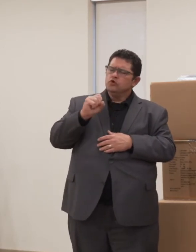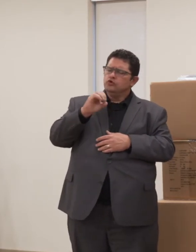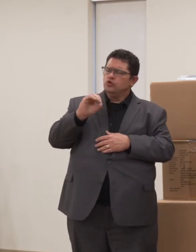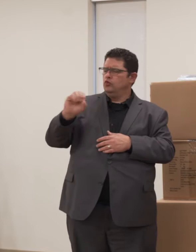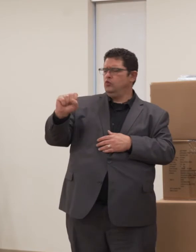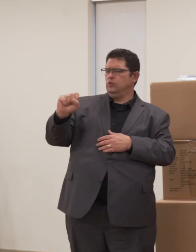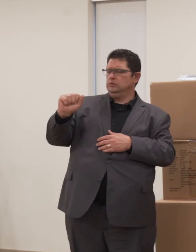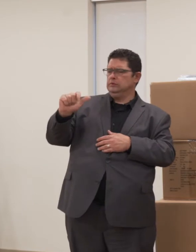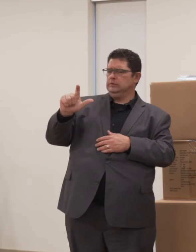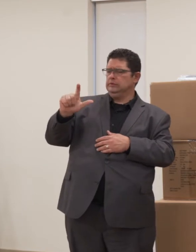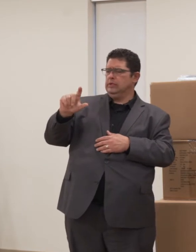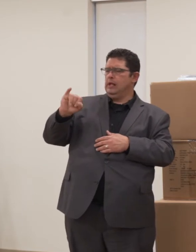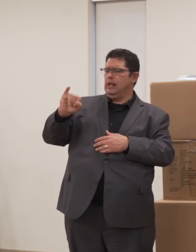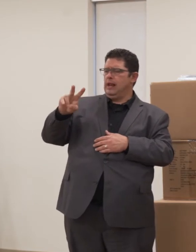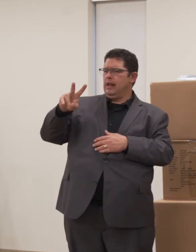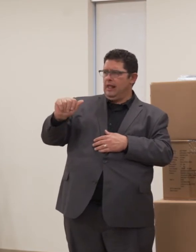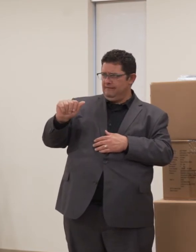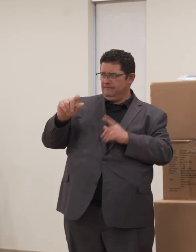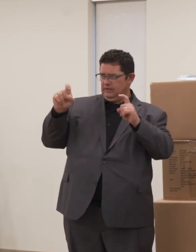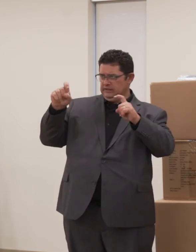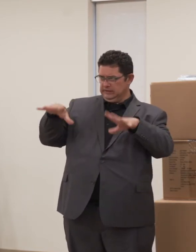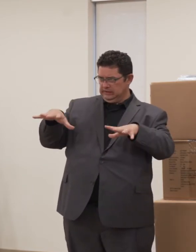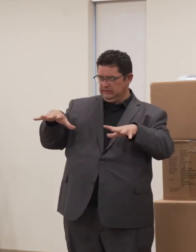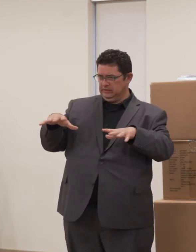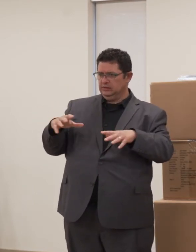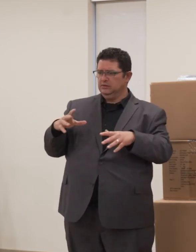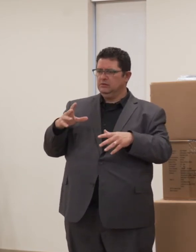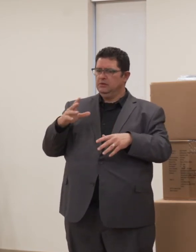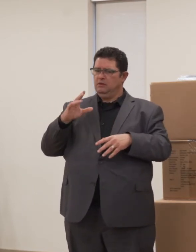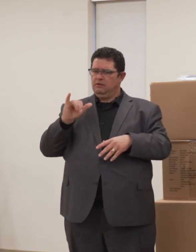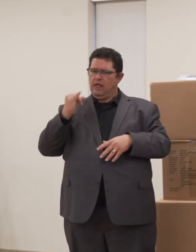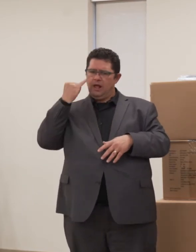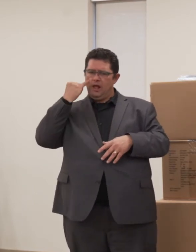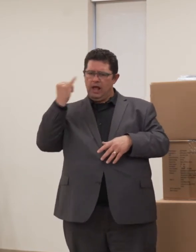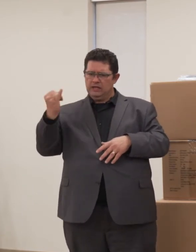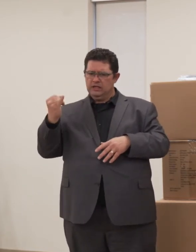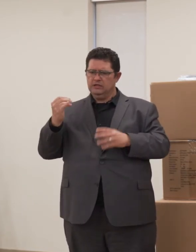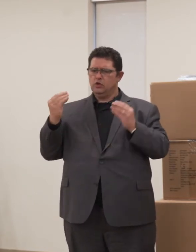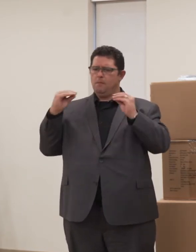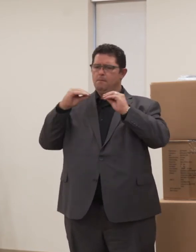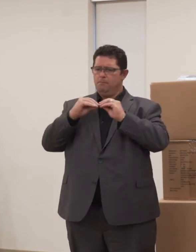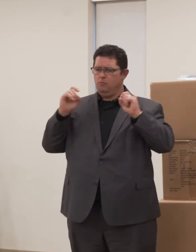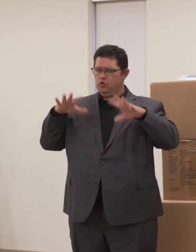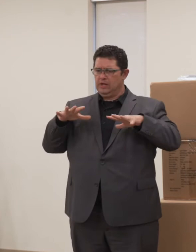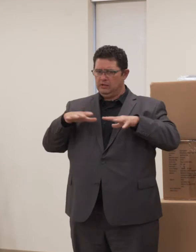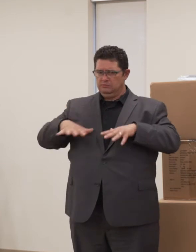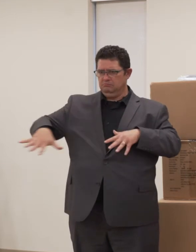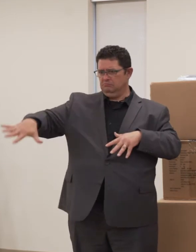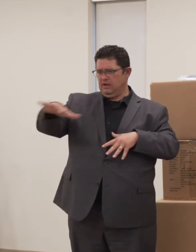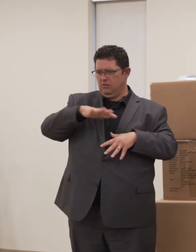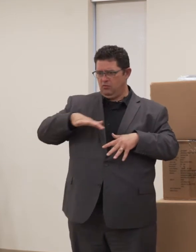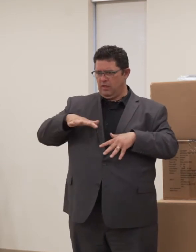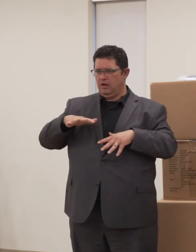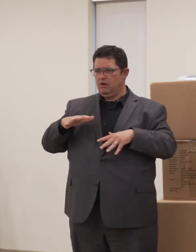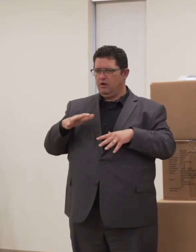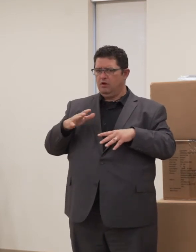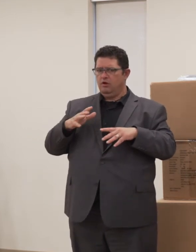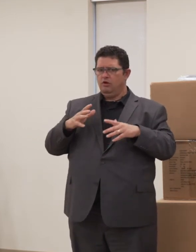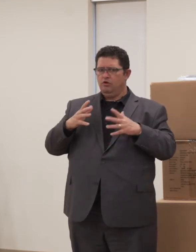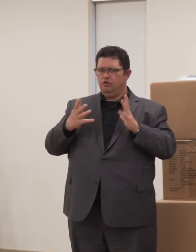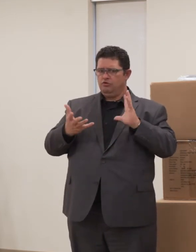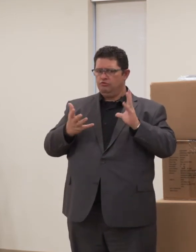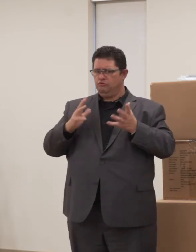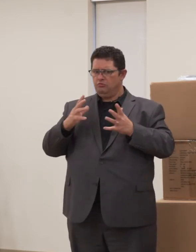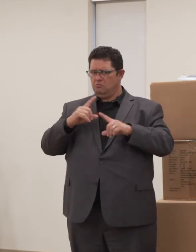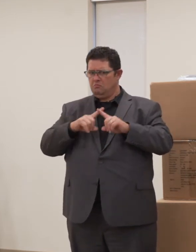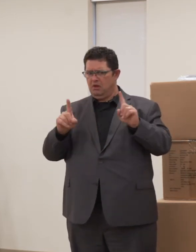more tests out there? Yes. The idea being that it's quantity, and then if that might be questionable, you need to resort back